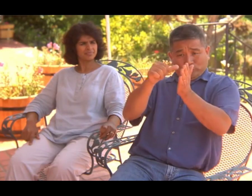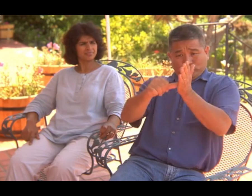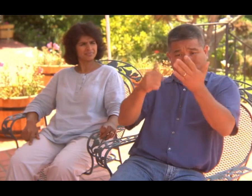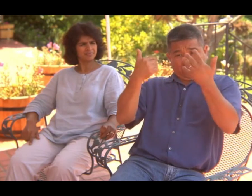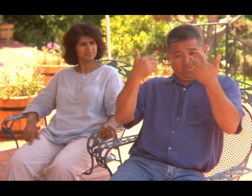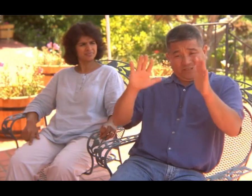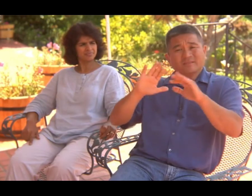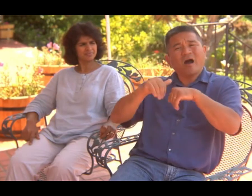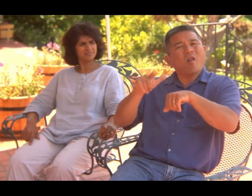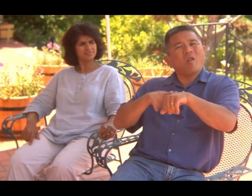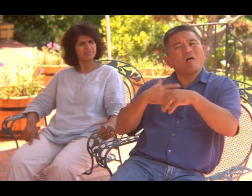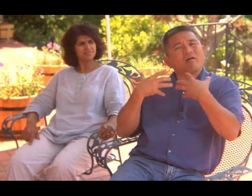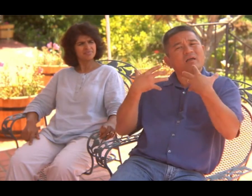will the surgery take to heal?